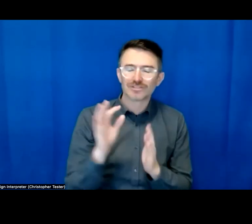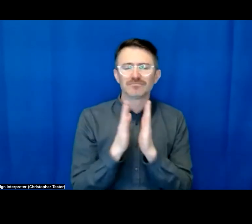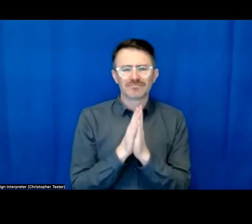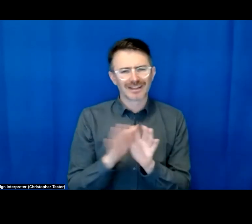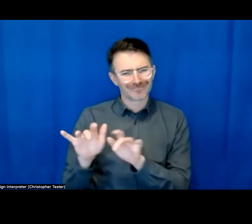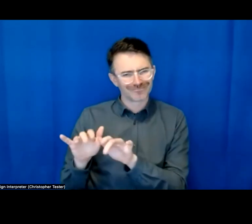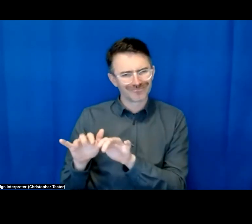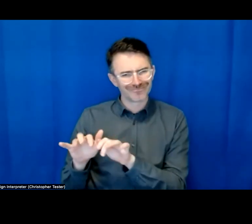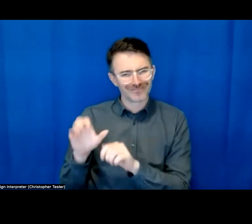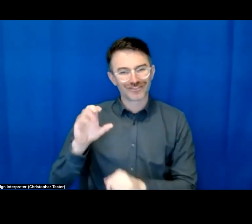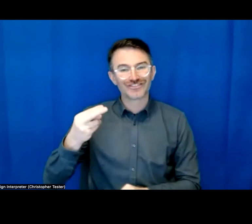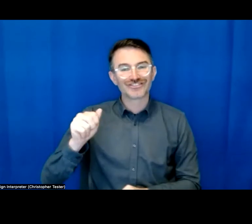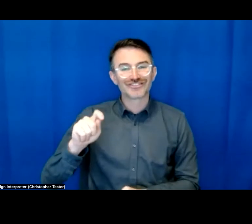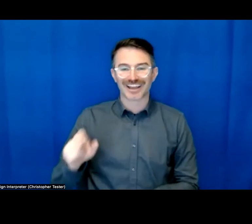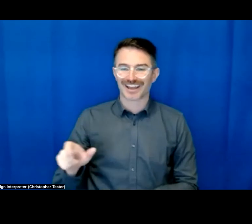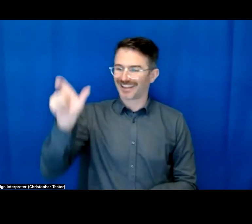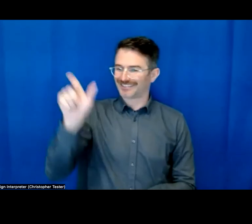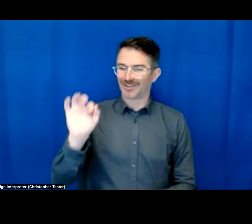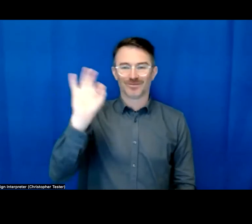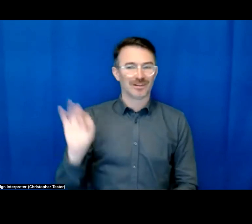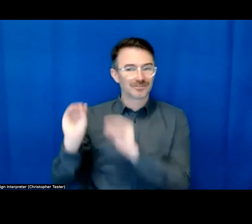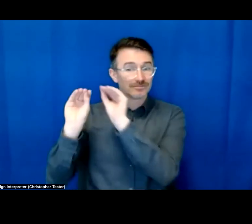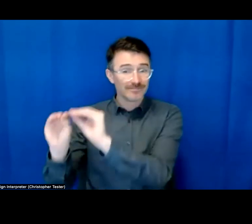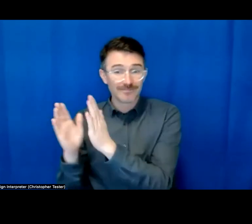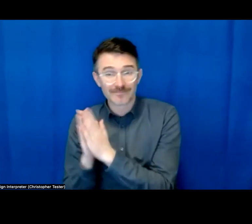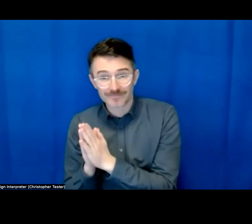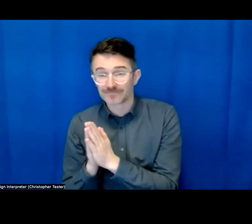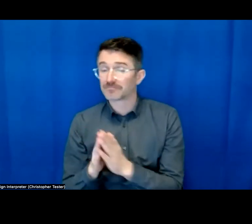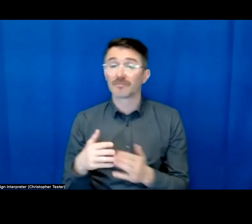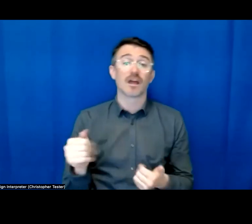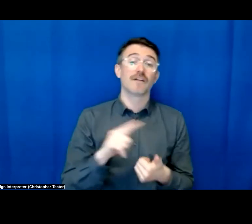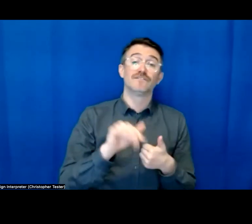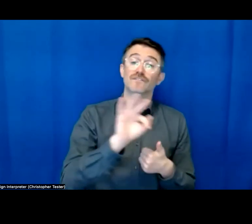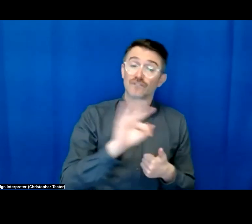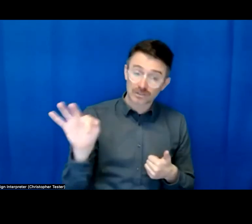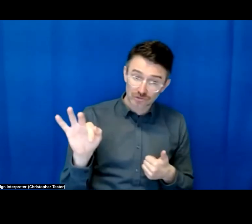question in French or in Bahasa, and we will collect your questions.